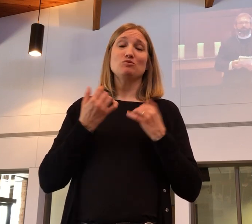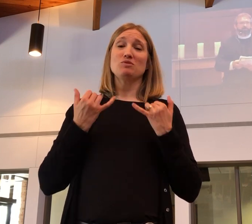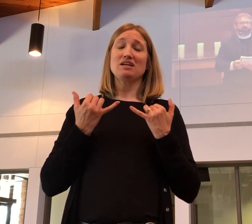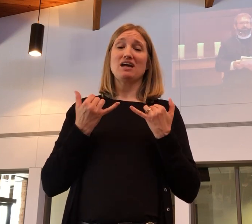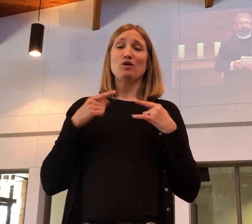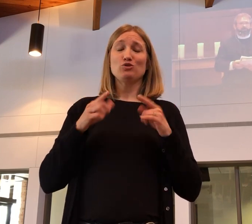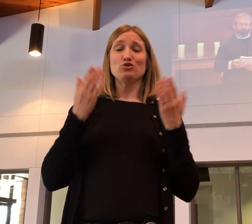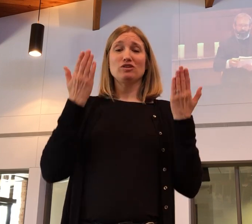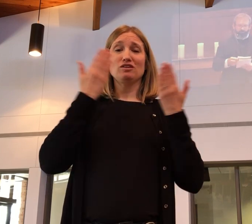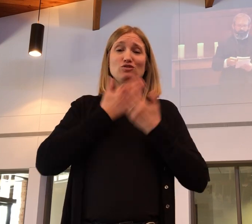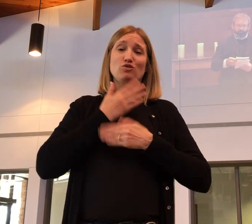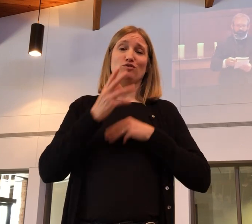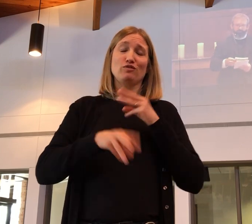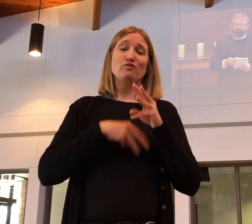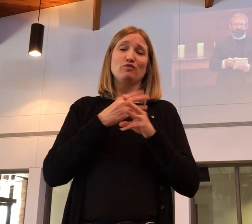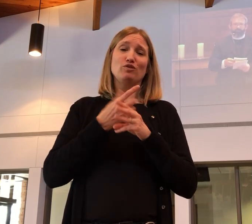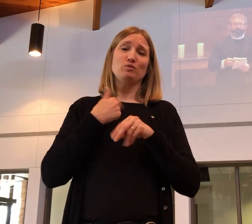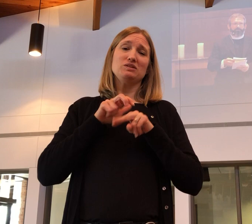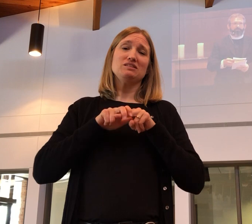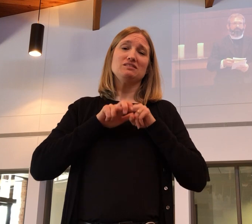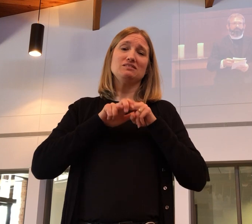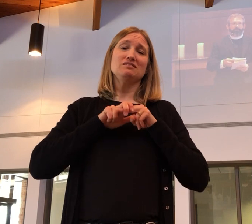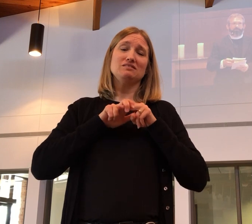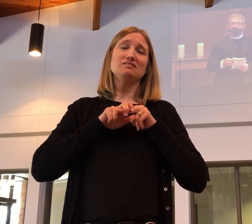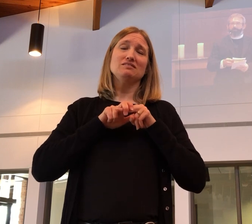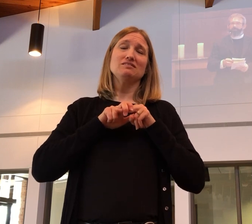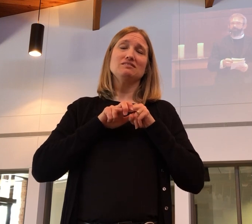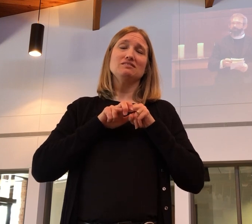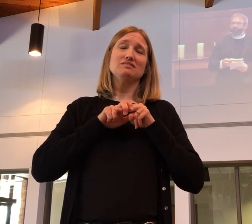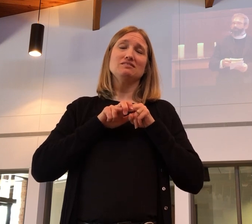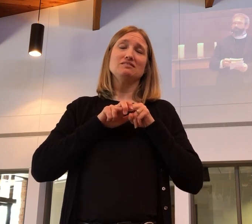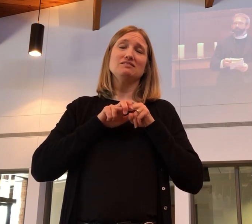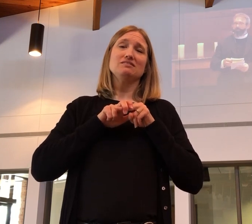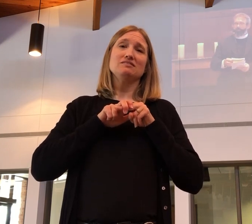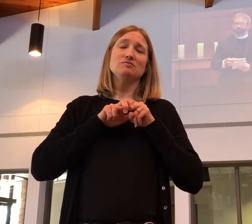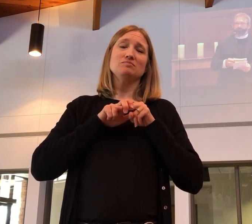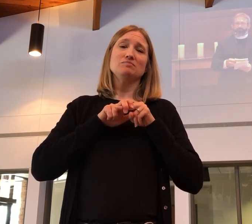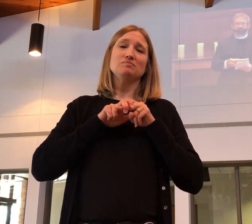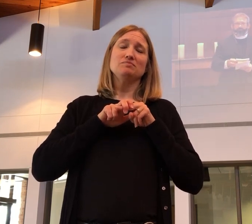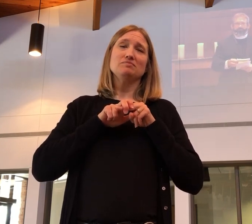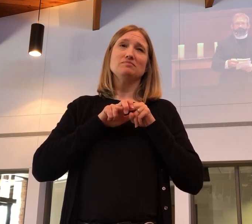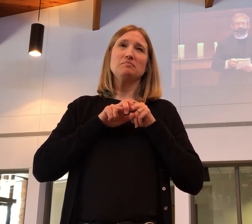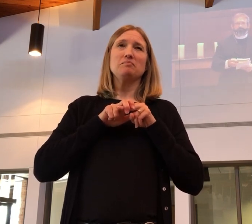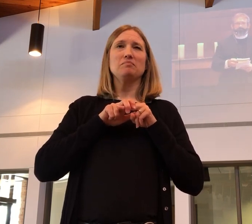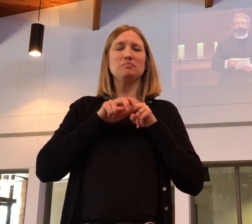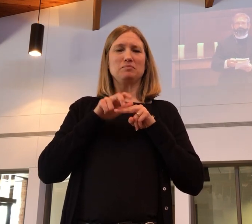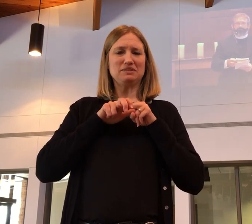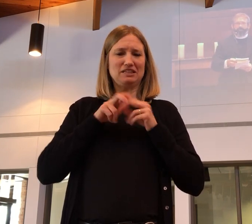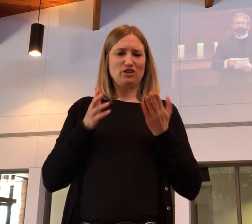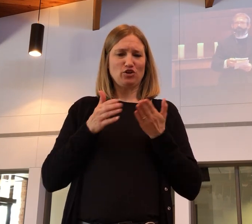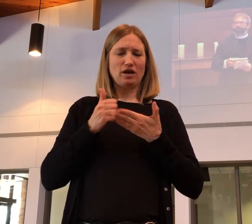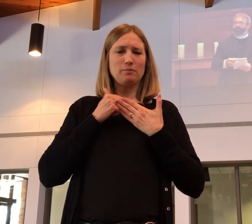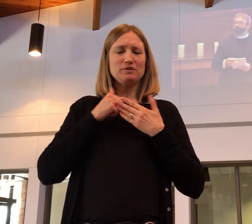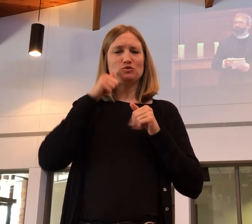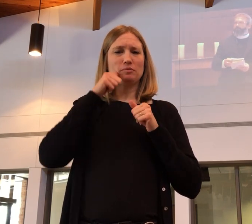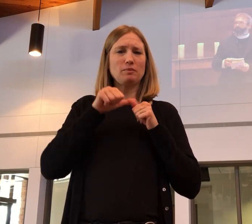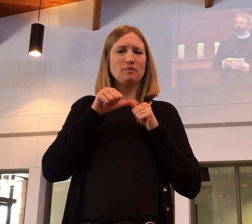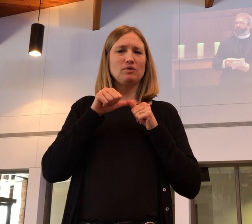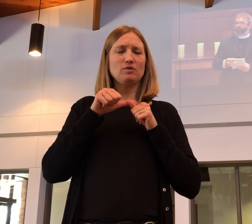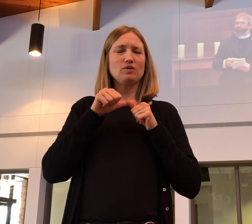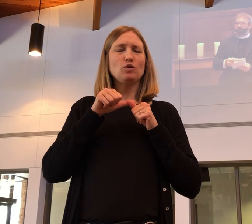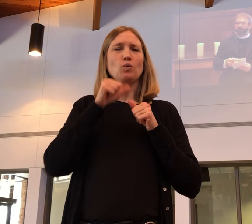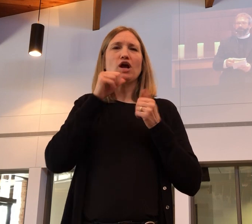the darkness of this world. We also don't lose hope, having heard